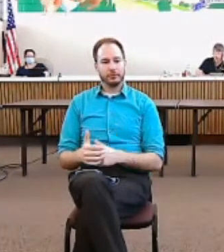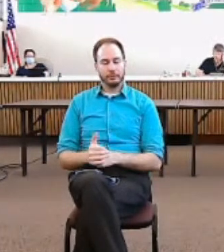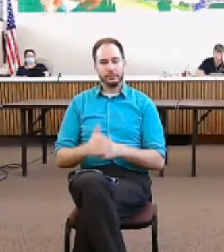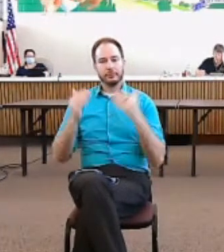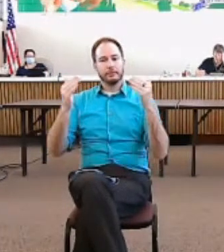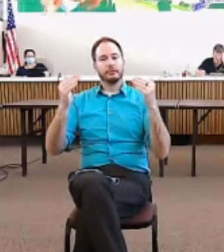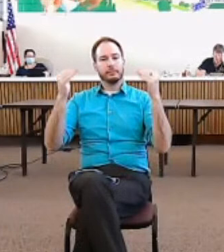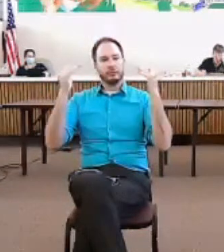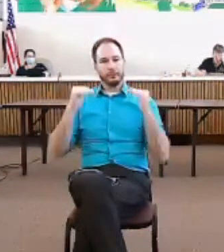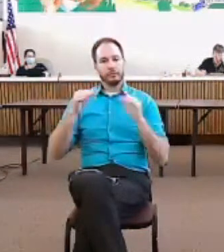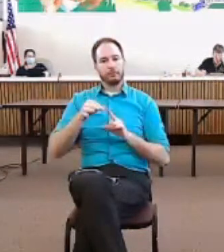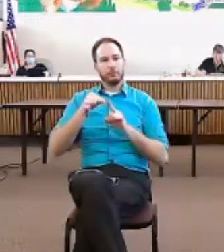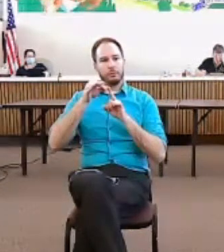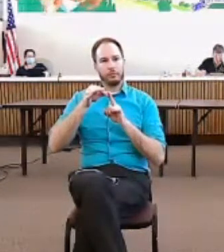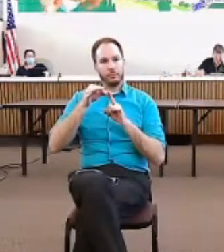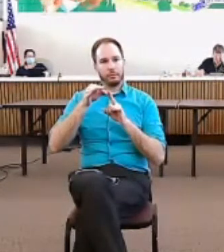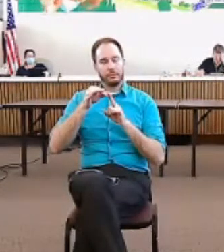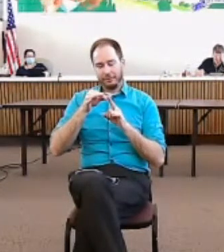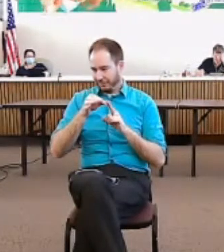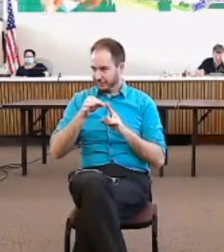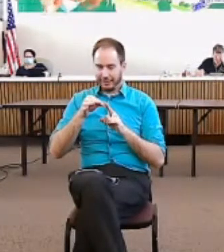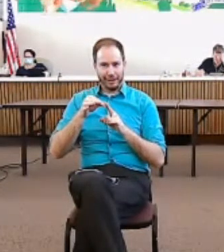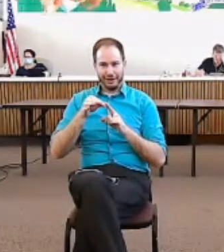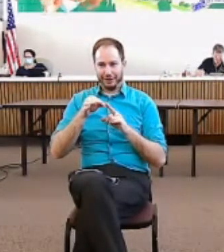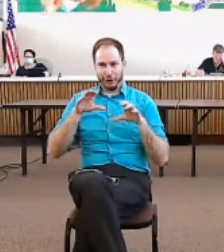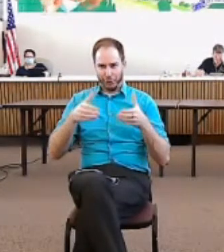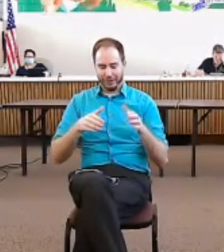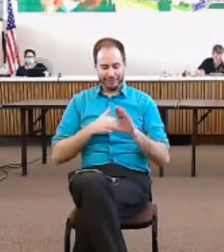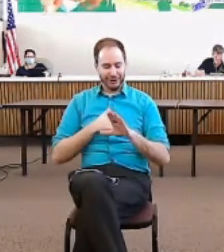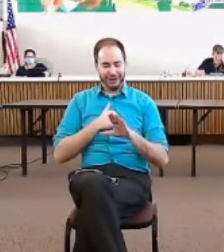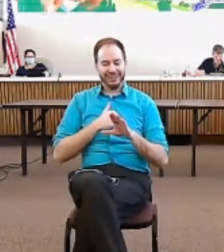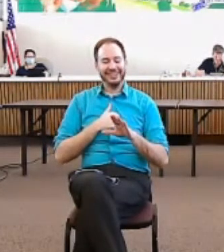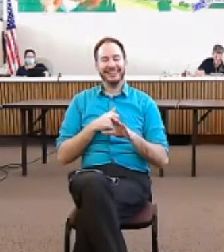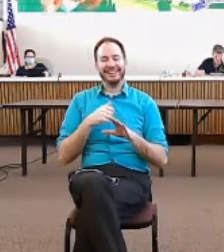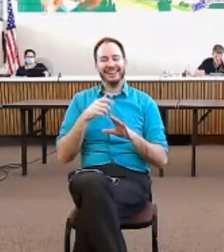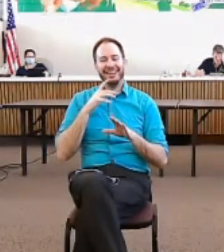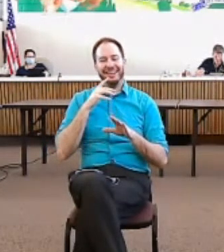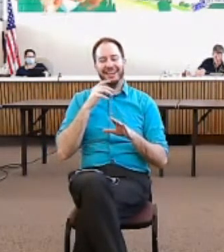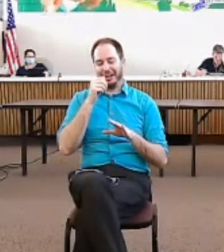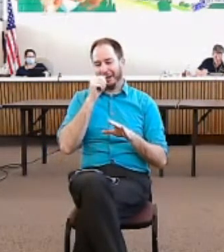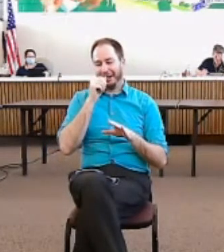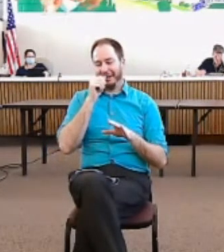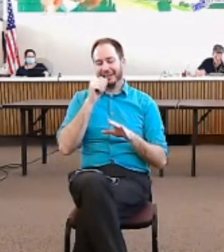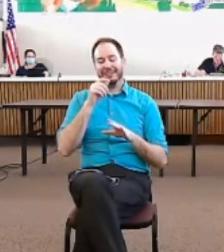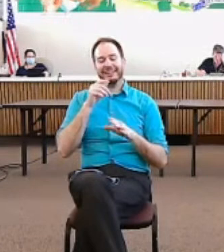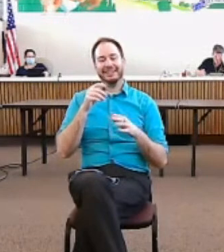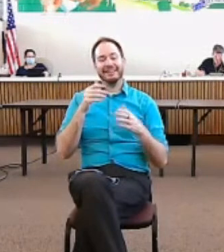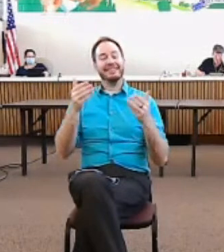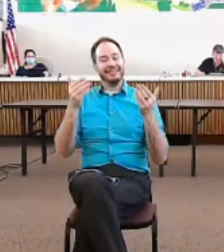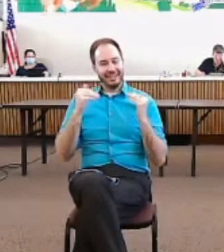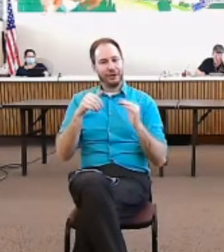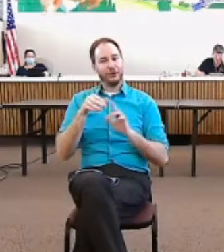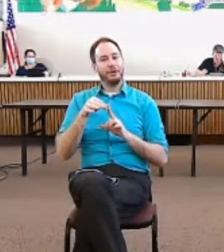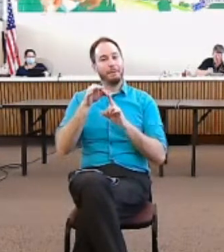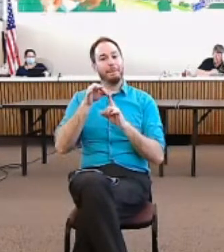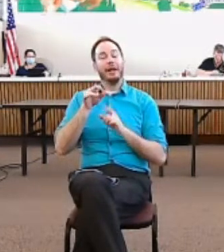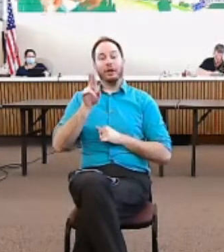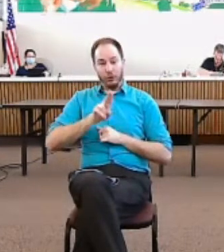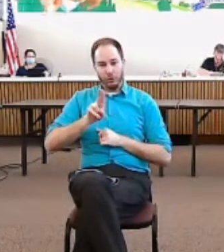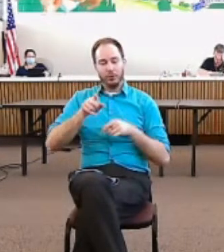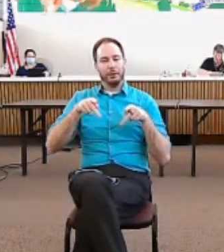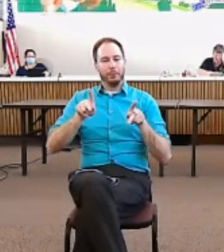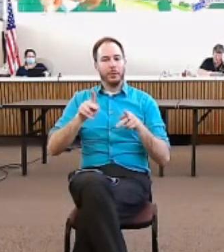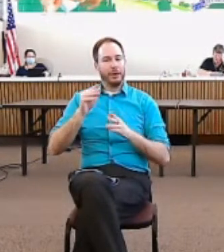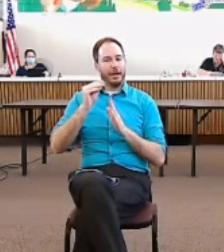Next up, we have special unit. Let me start again. Unit. Next up, we have special use